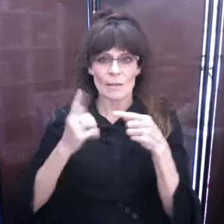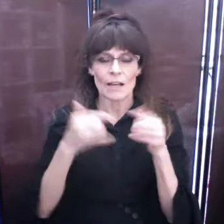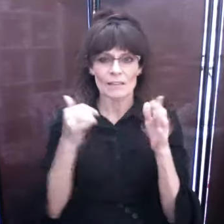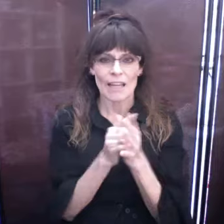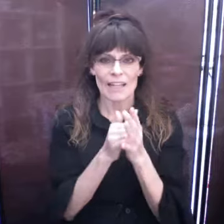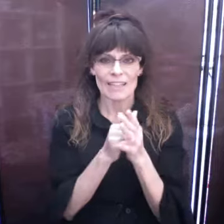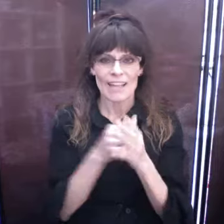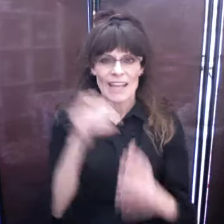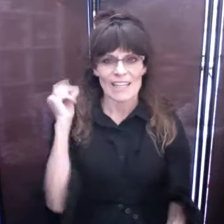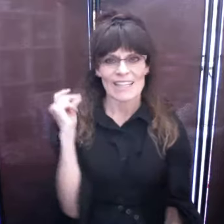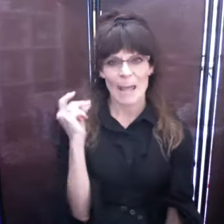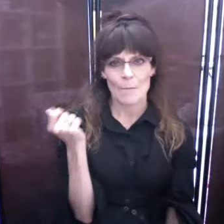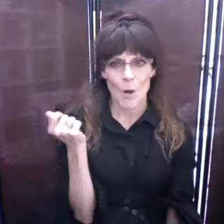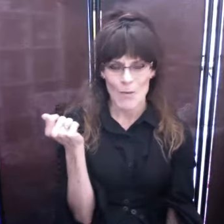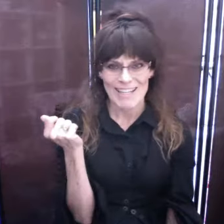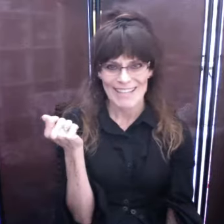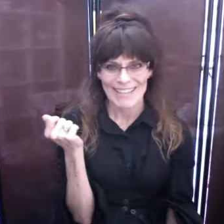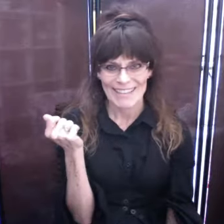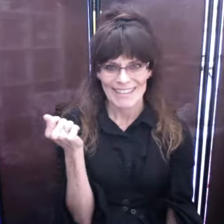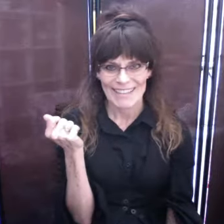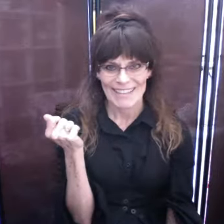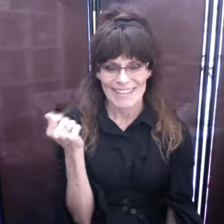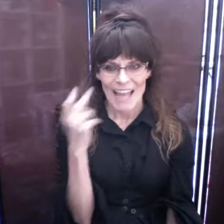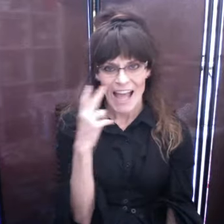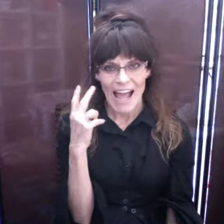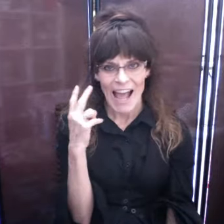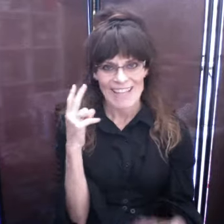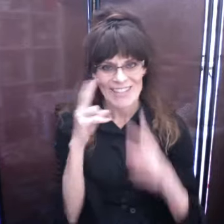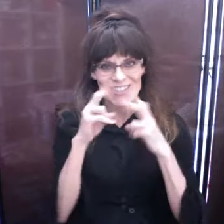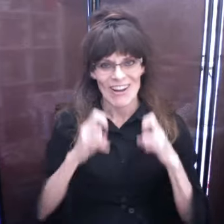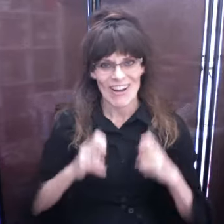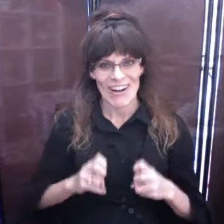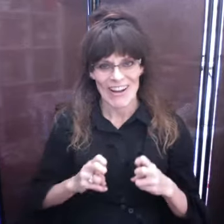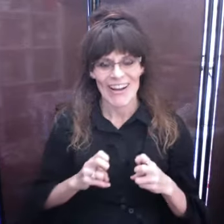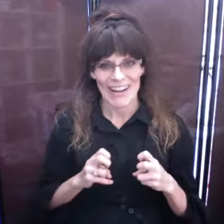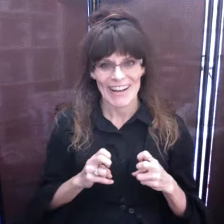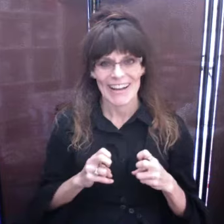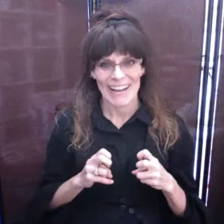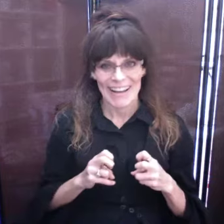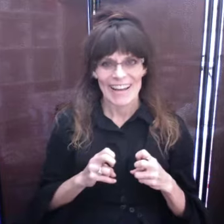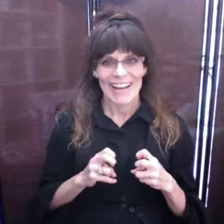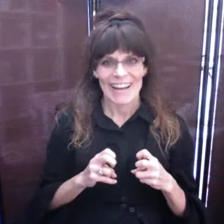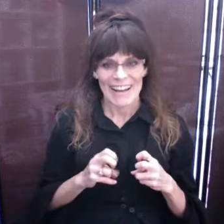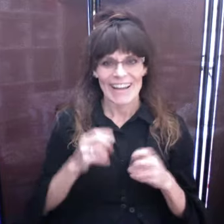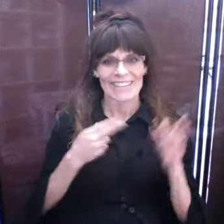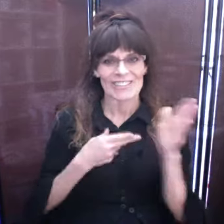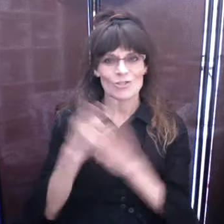that moment, I saw into that corner I was talking about, and I had a change